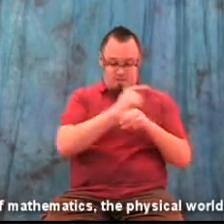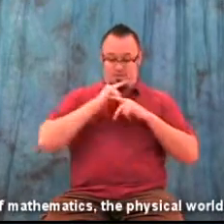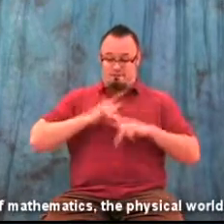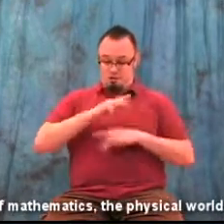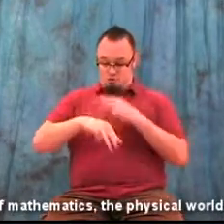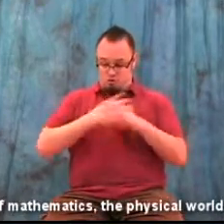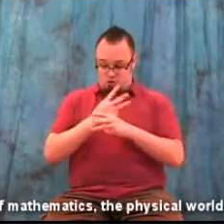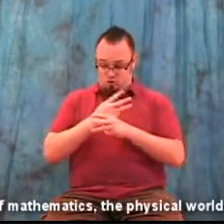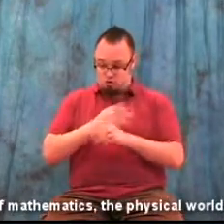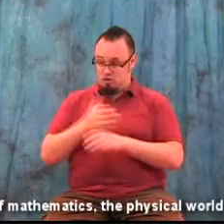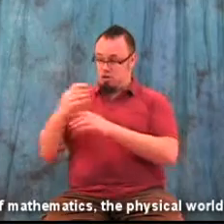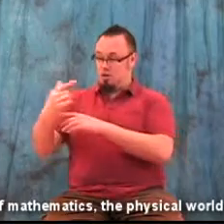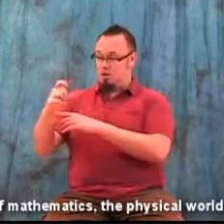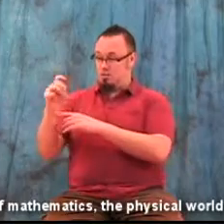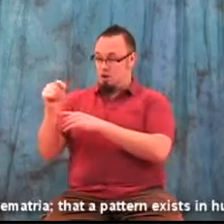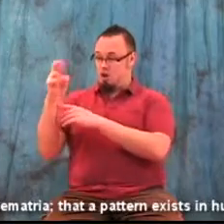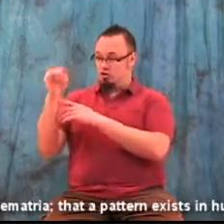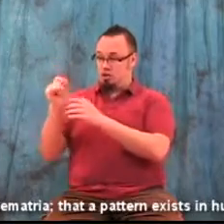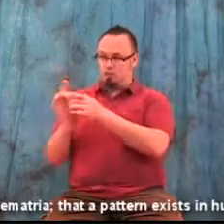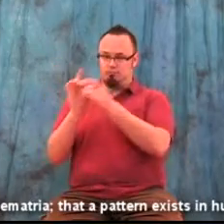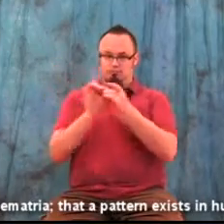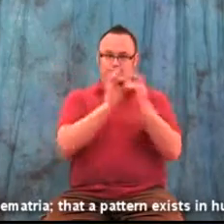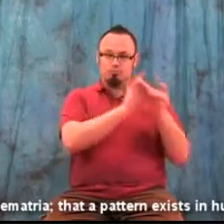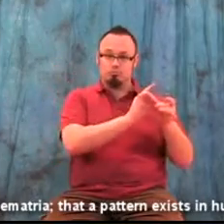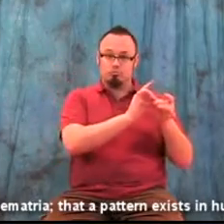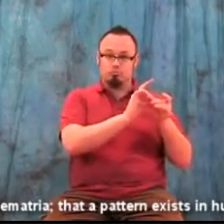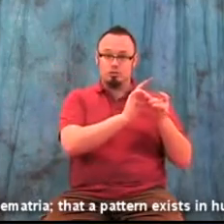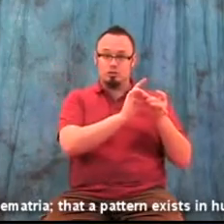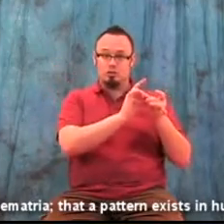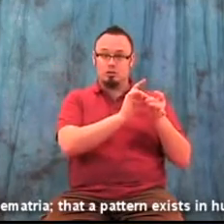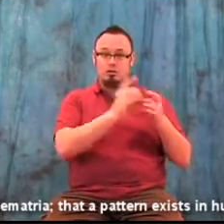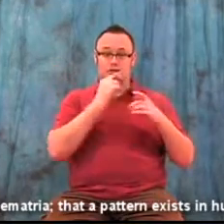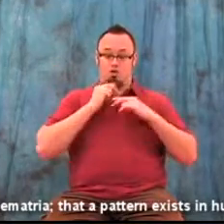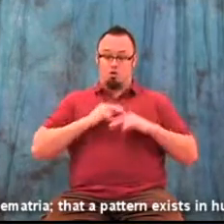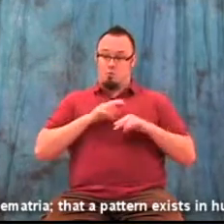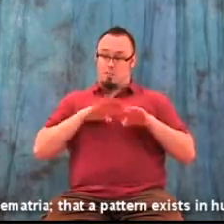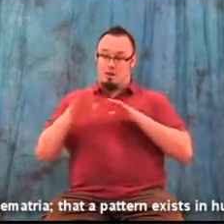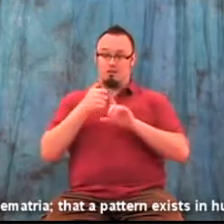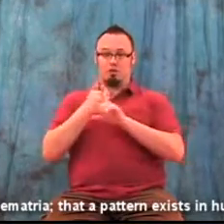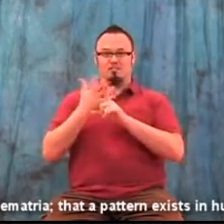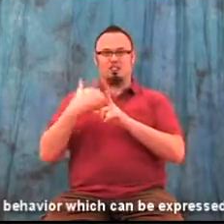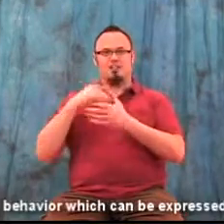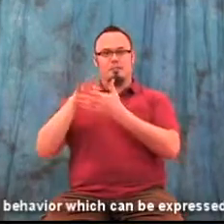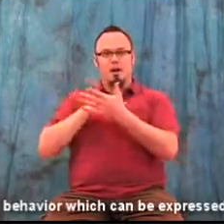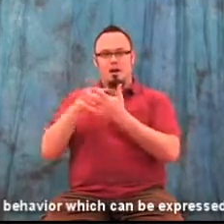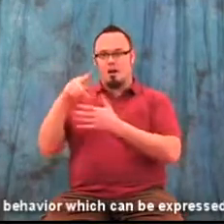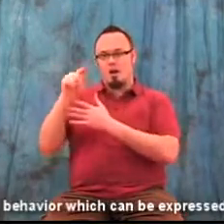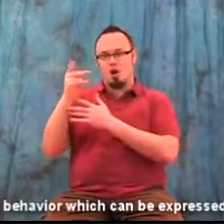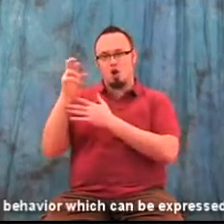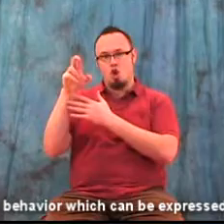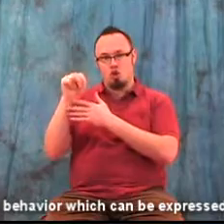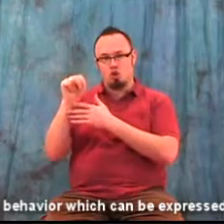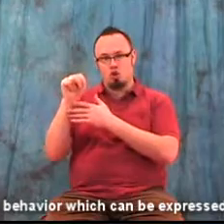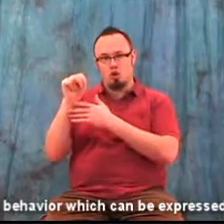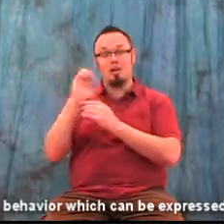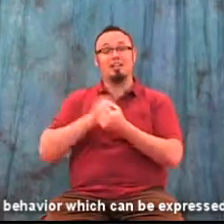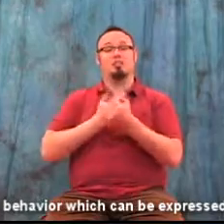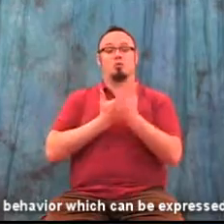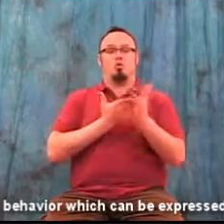the physical world, and gematria. That a pattern exists in human behavior which can be expressed in a mathematical